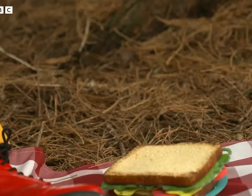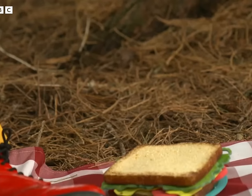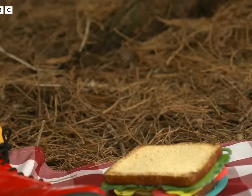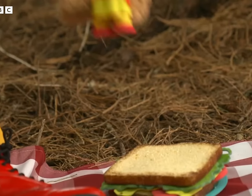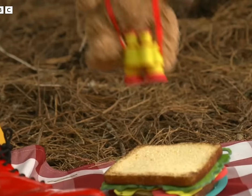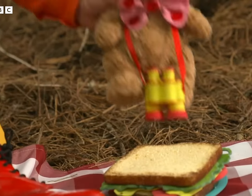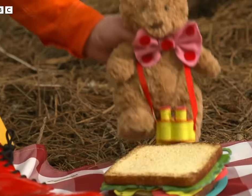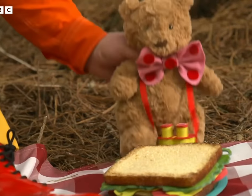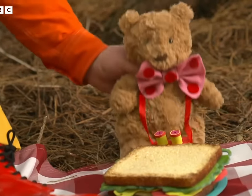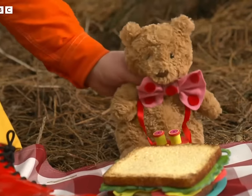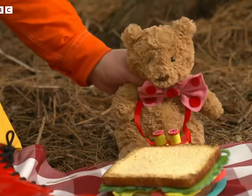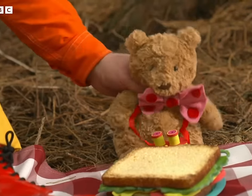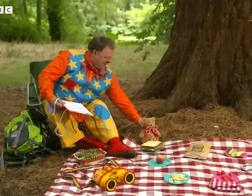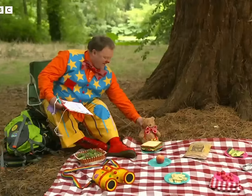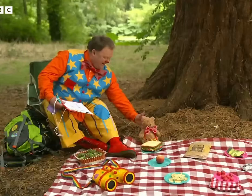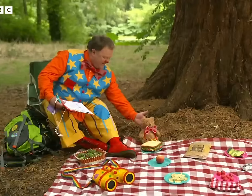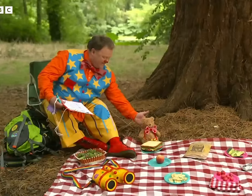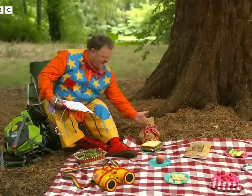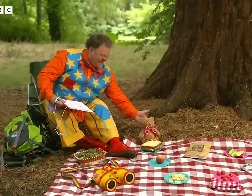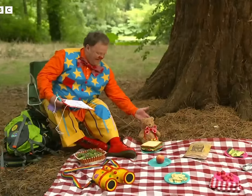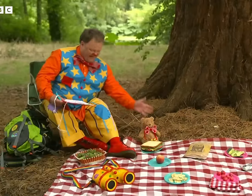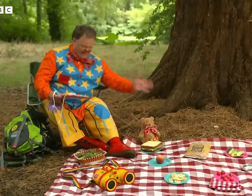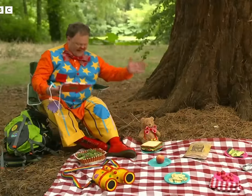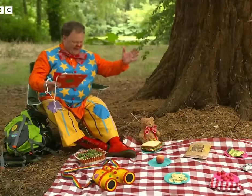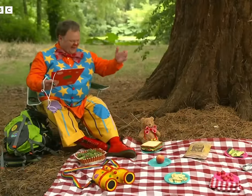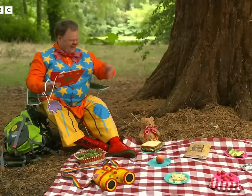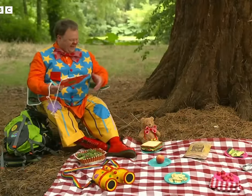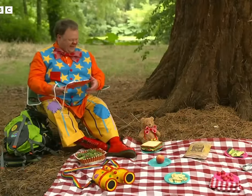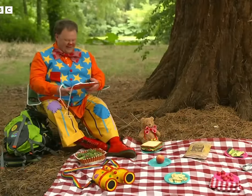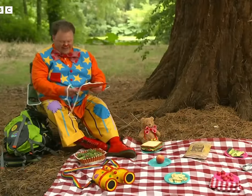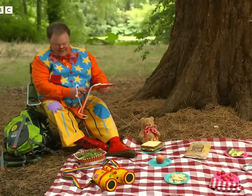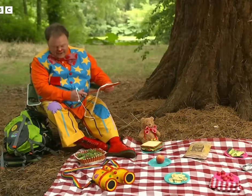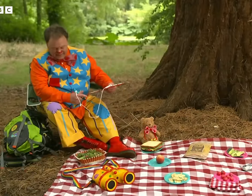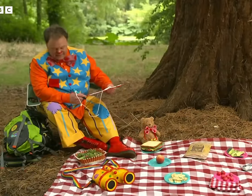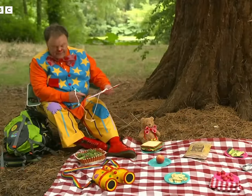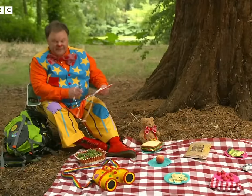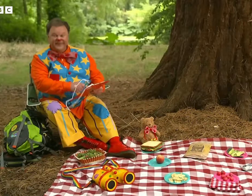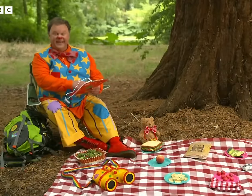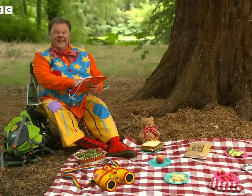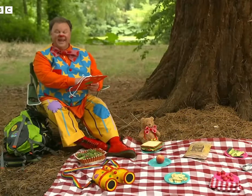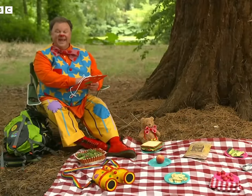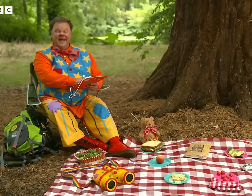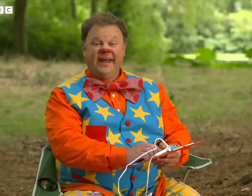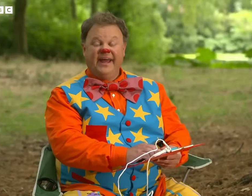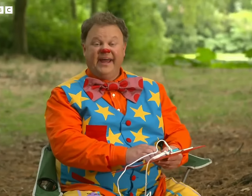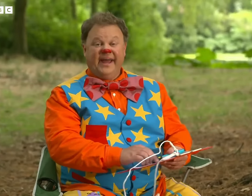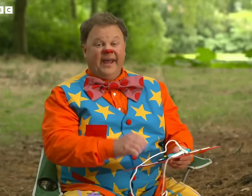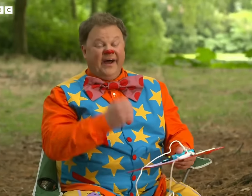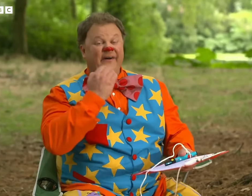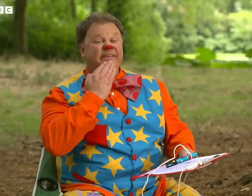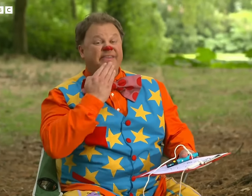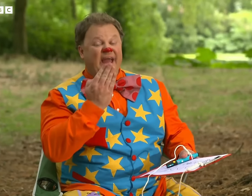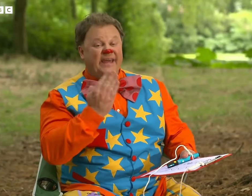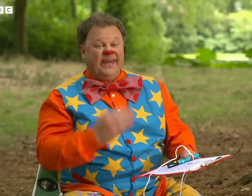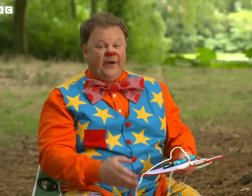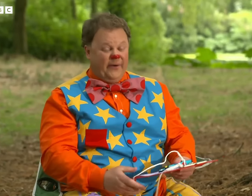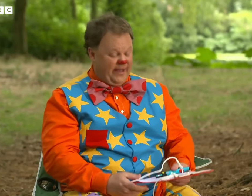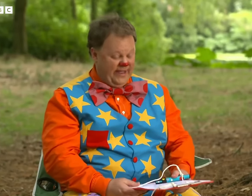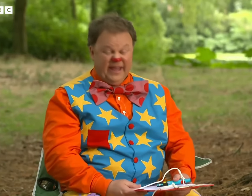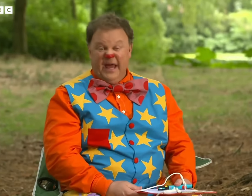There you go, Tumble Ted. Enjoy! Your lunch looks tasty, Mr. Tumble. Oh, thank you.